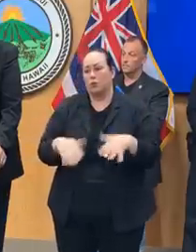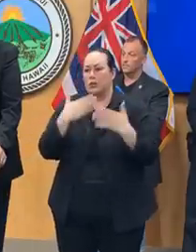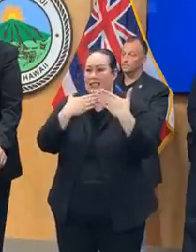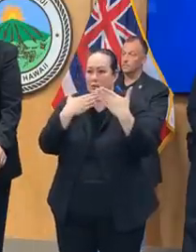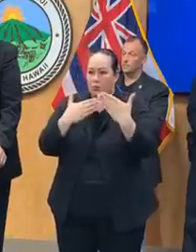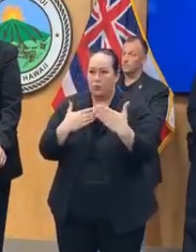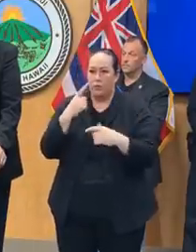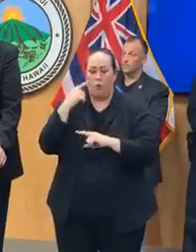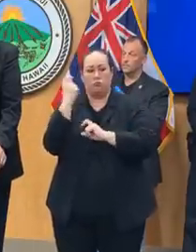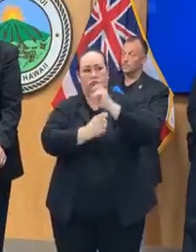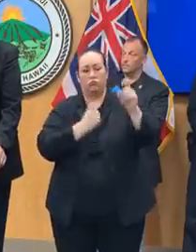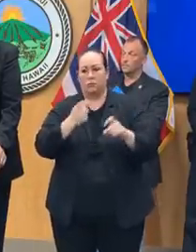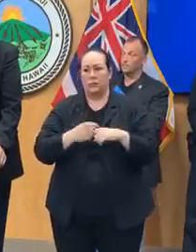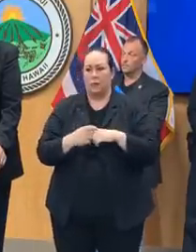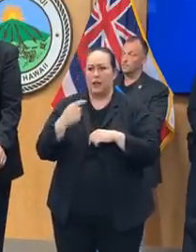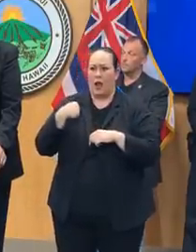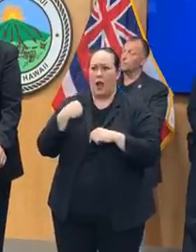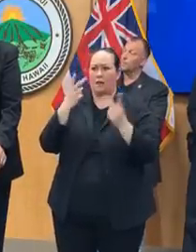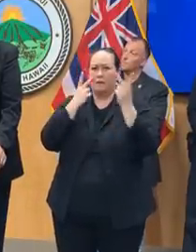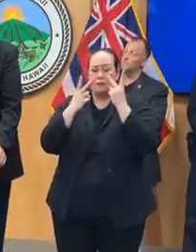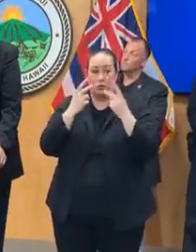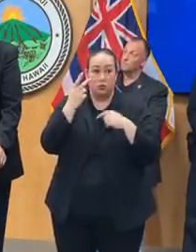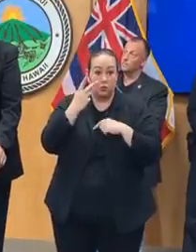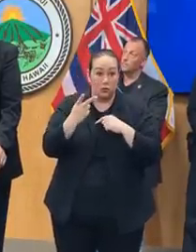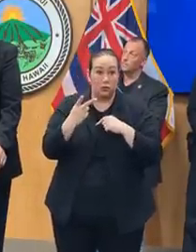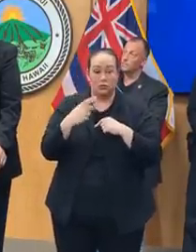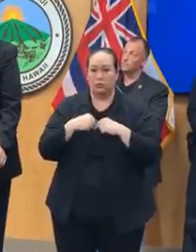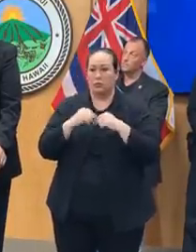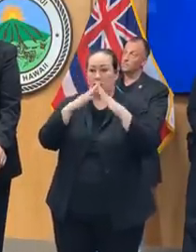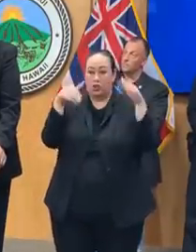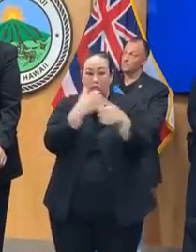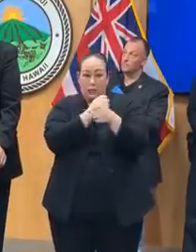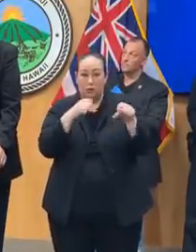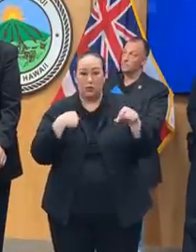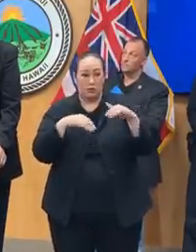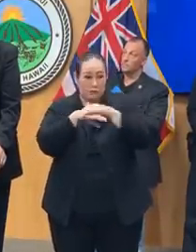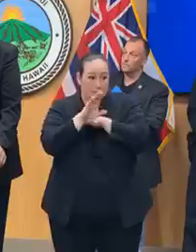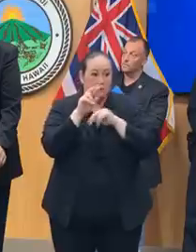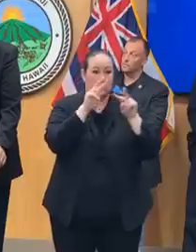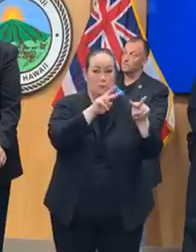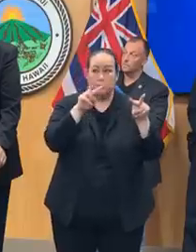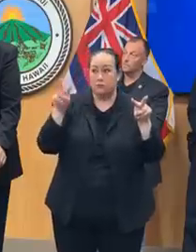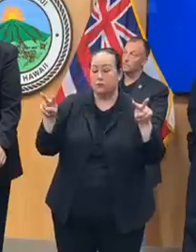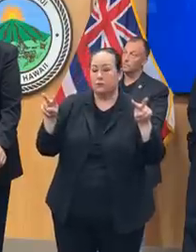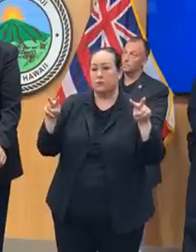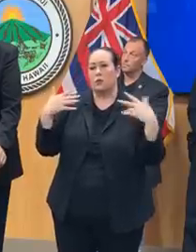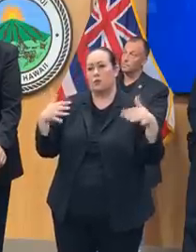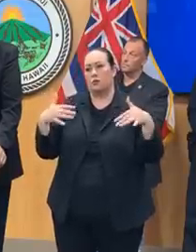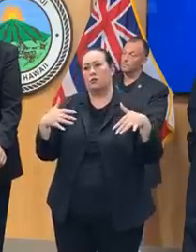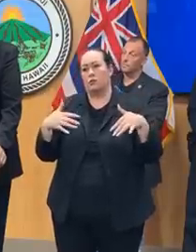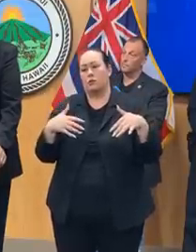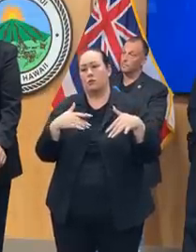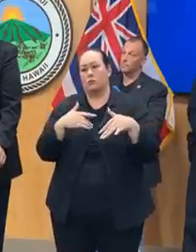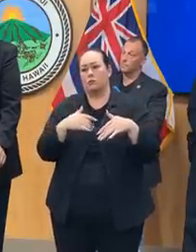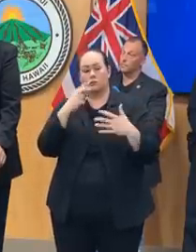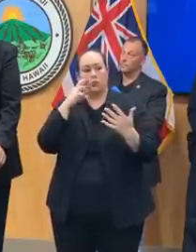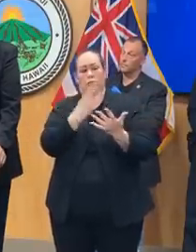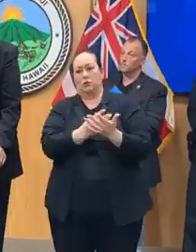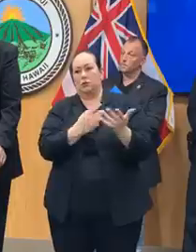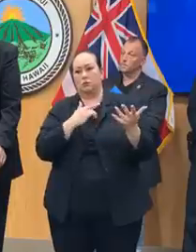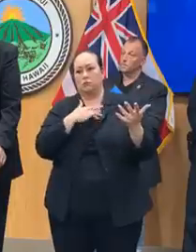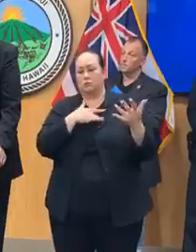our shelters and I've seen the devastation firsthand in Lahaina town. With our residents now being allowed to return to the west side, I will